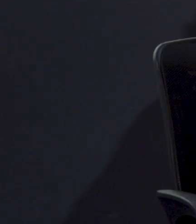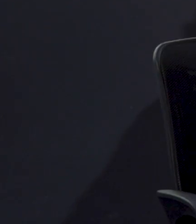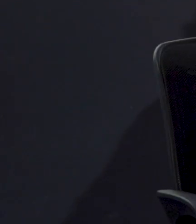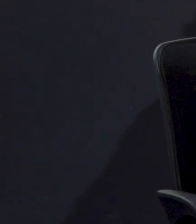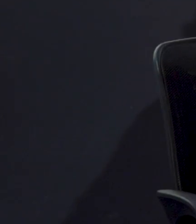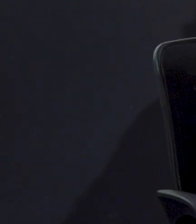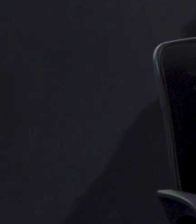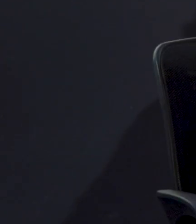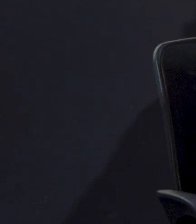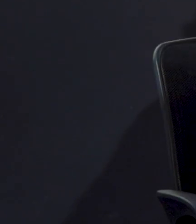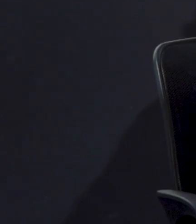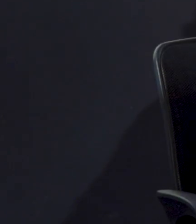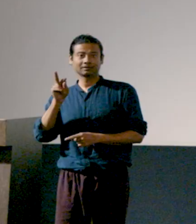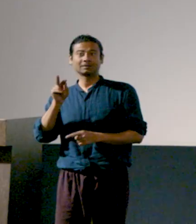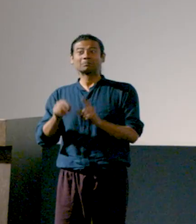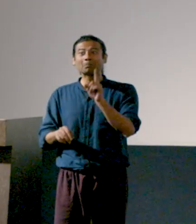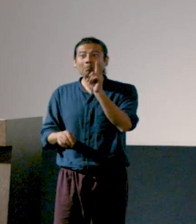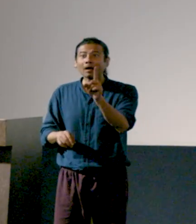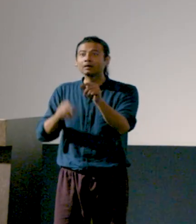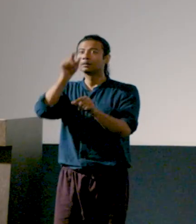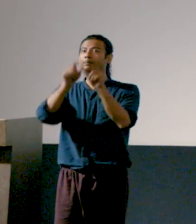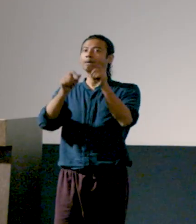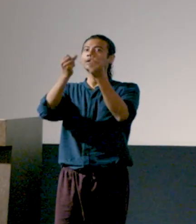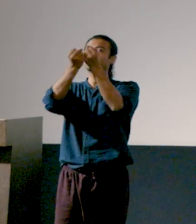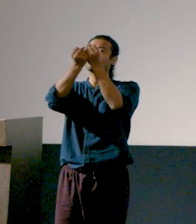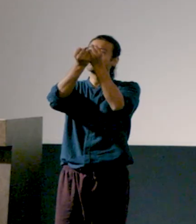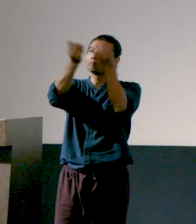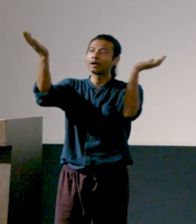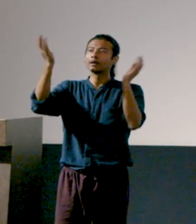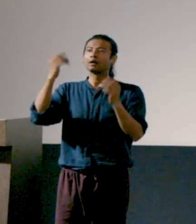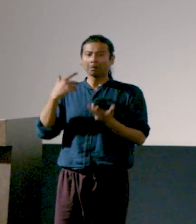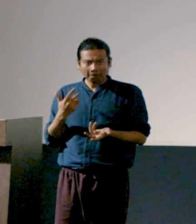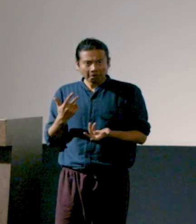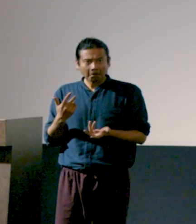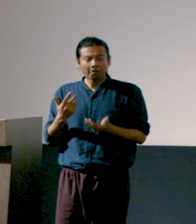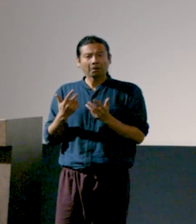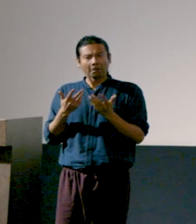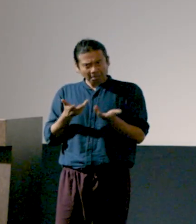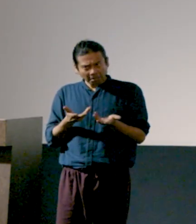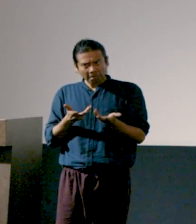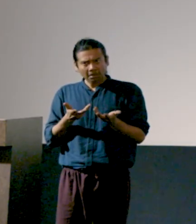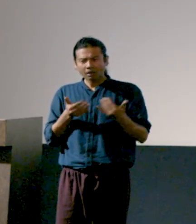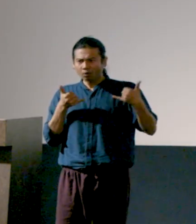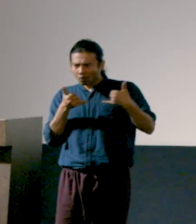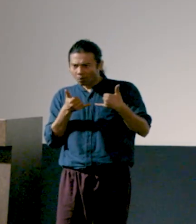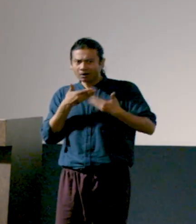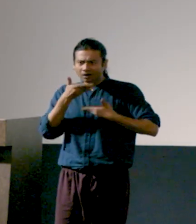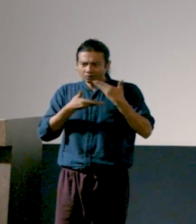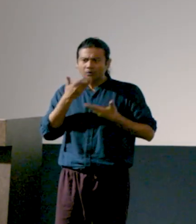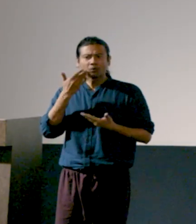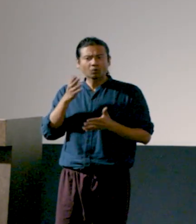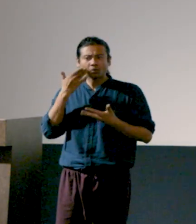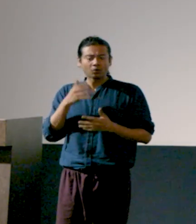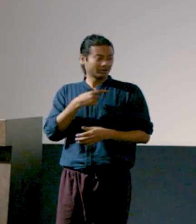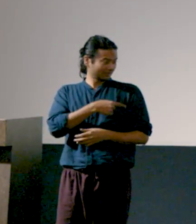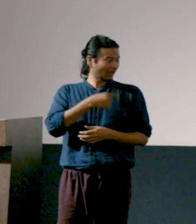available. That is also 24/7. Just see that for last 3 days I'm in Goa, and trying to find out, evaluate